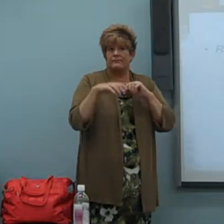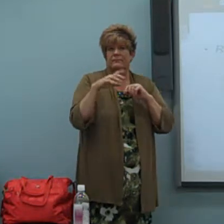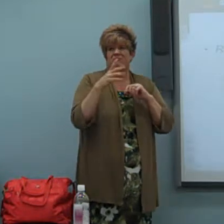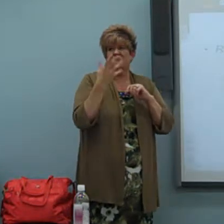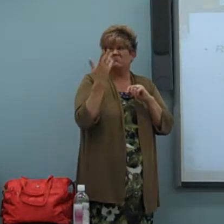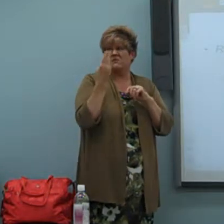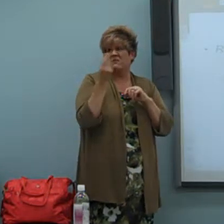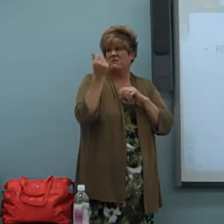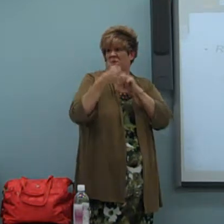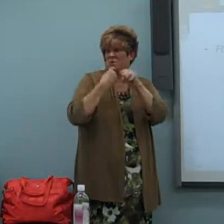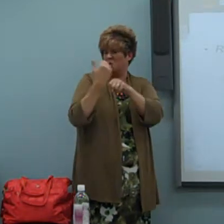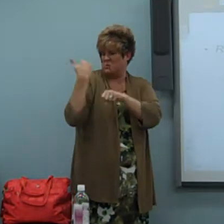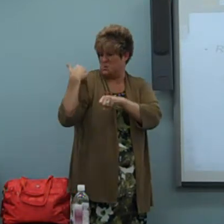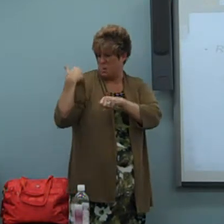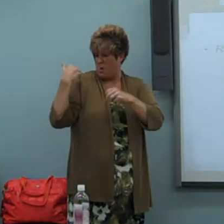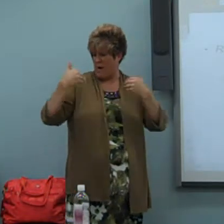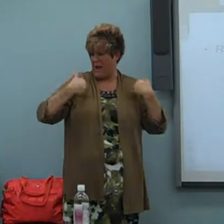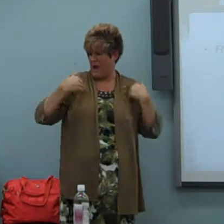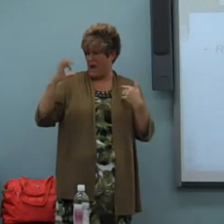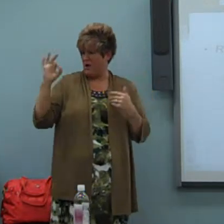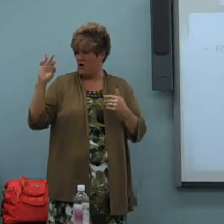We cannot bill for that.